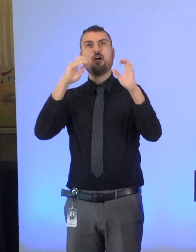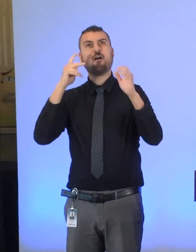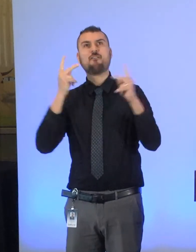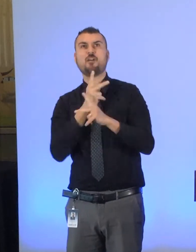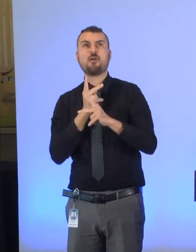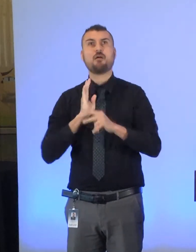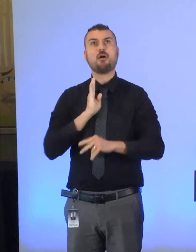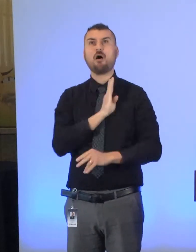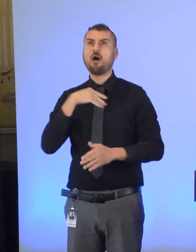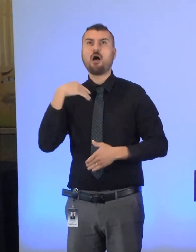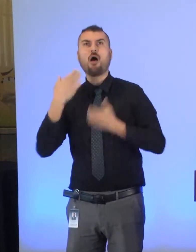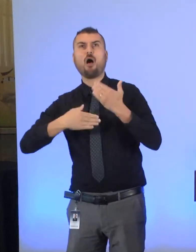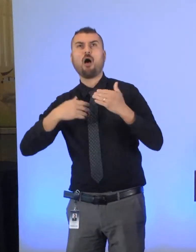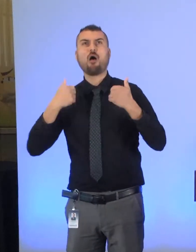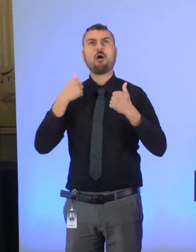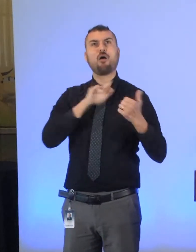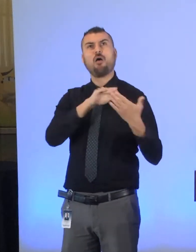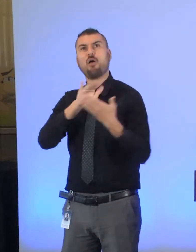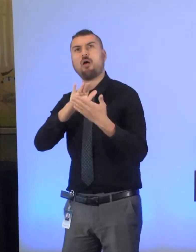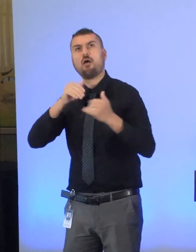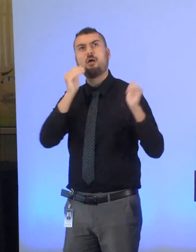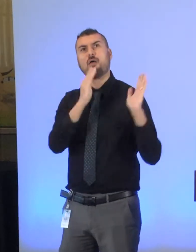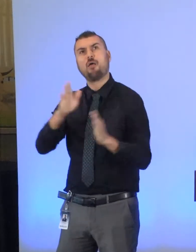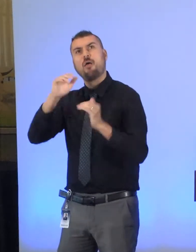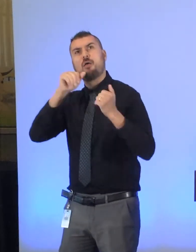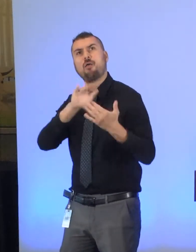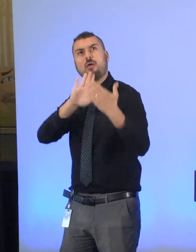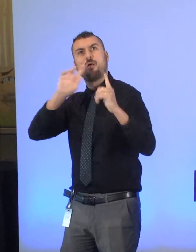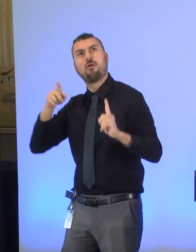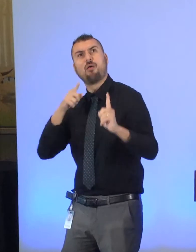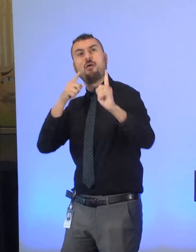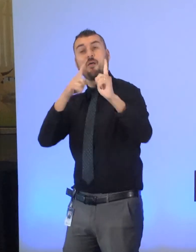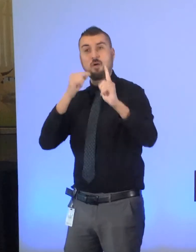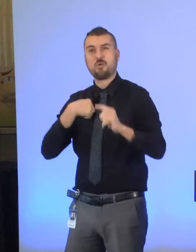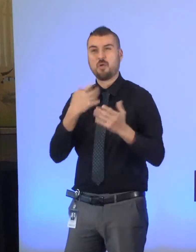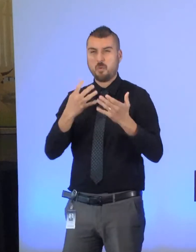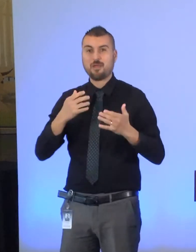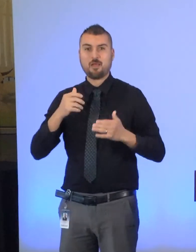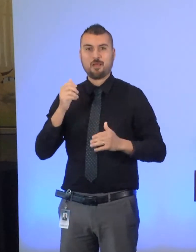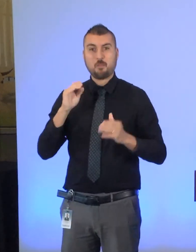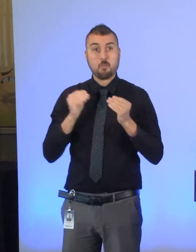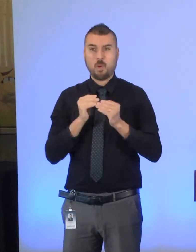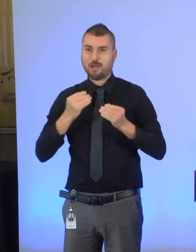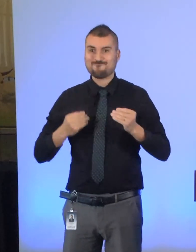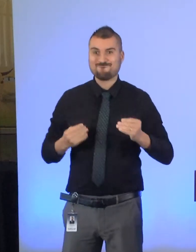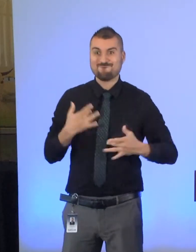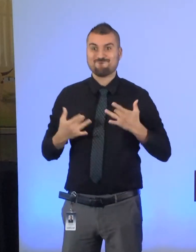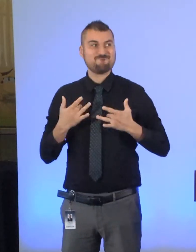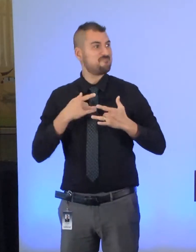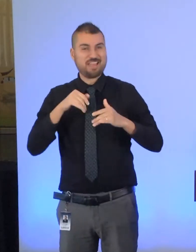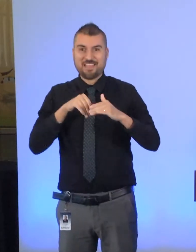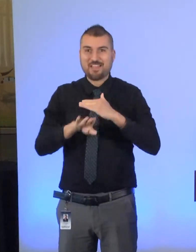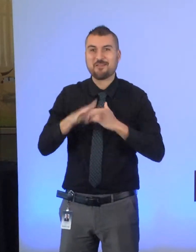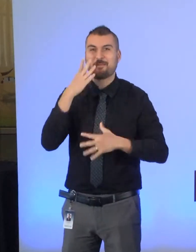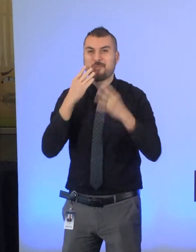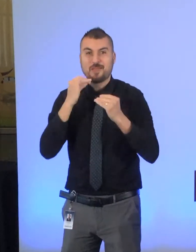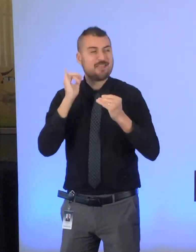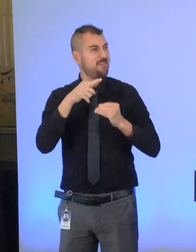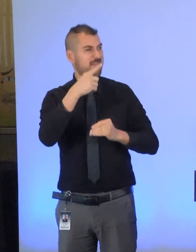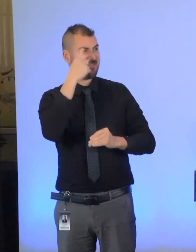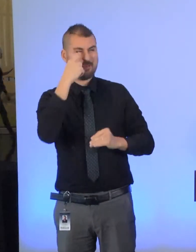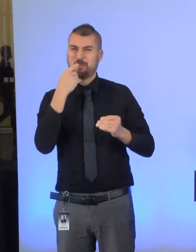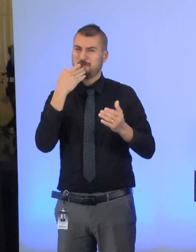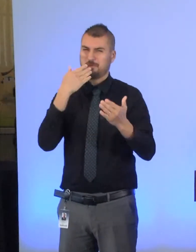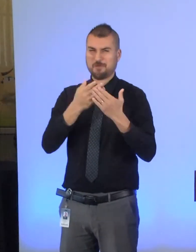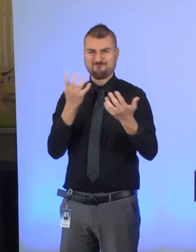planning. We knew that we wanted to animate our entry experience, and this would be a perfect way to punctuate that. The